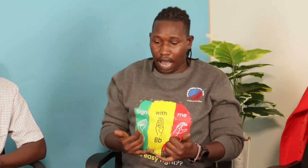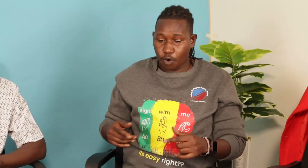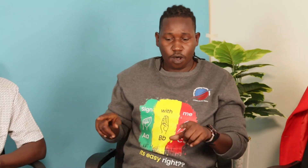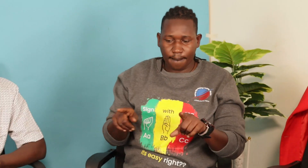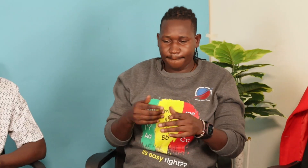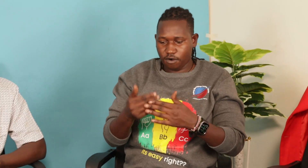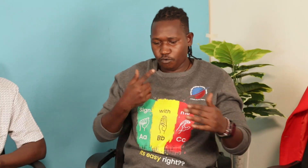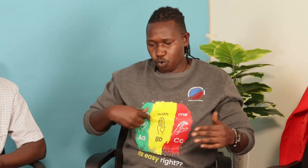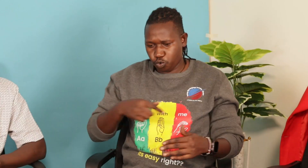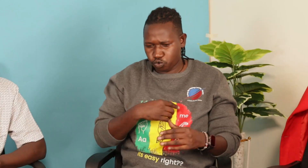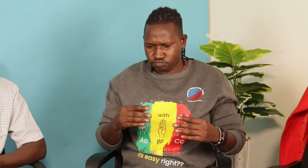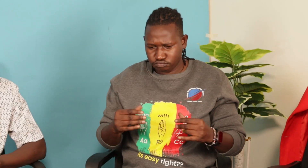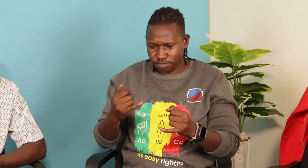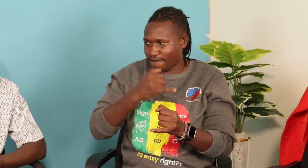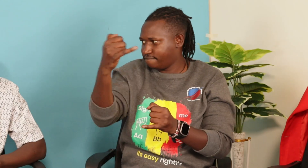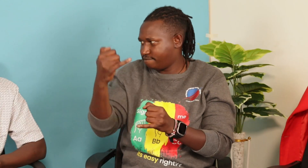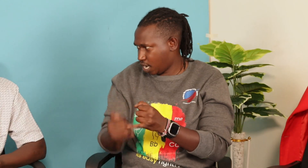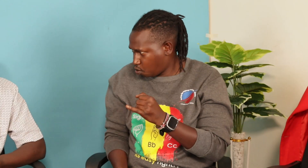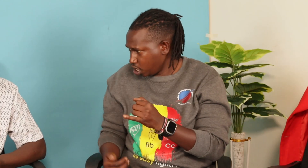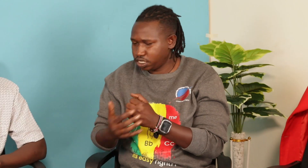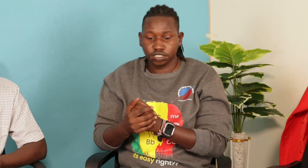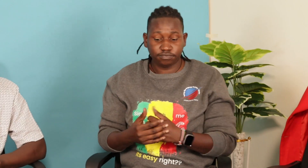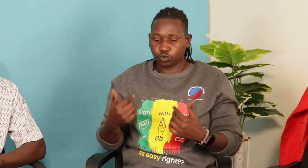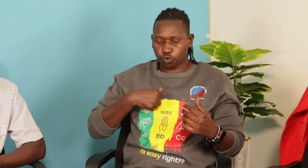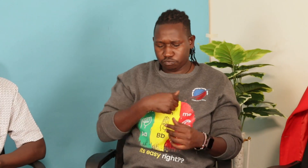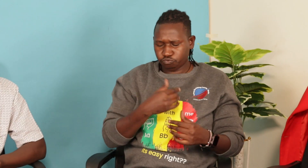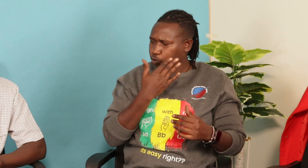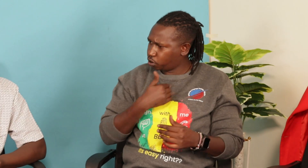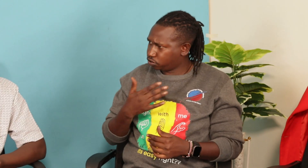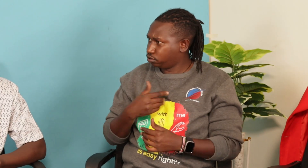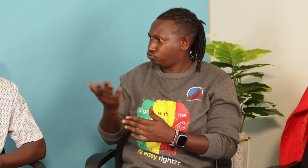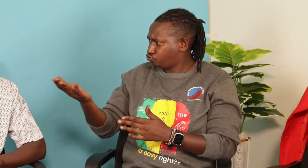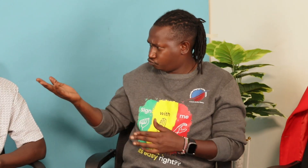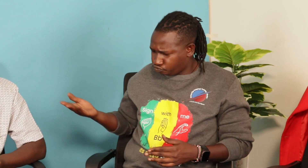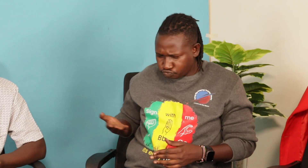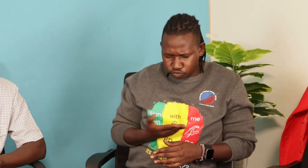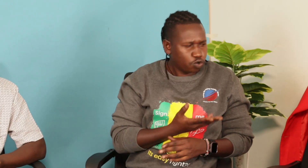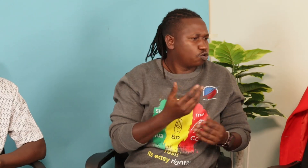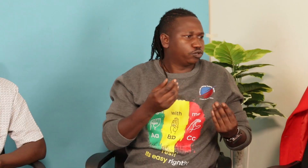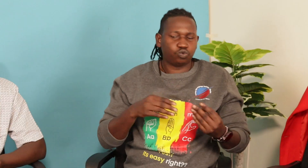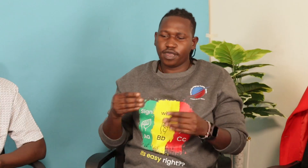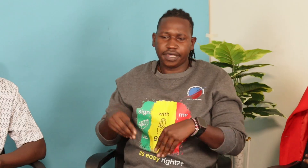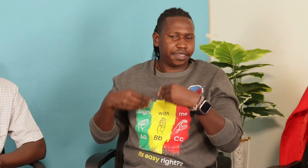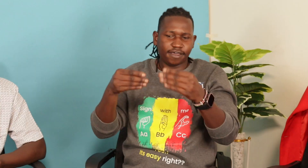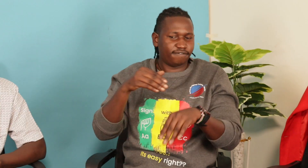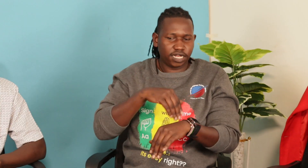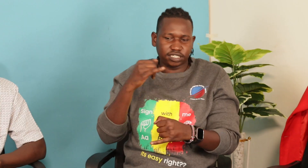also Pam, I were very much happy. And even before we conclude or adjourn, So I really would want